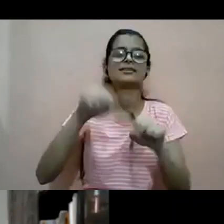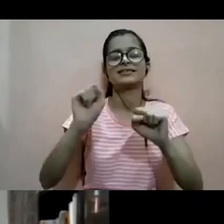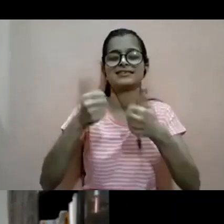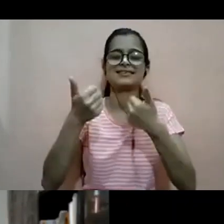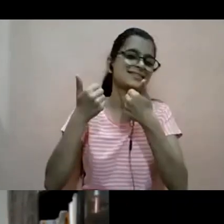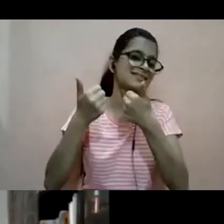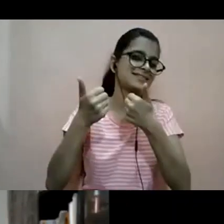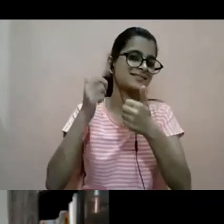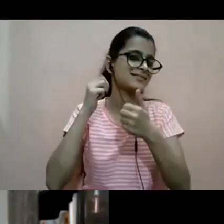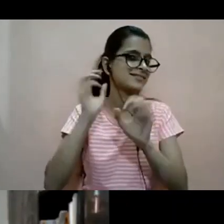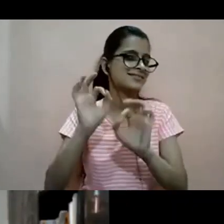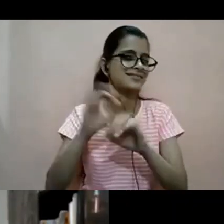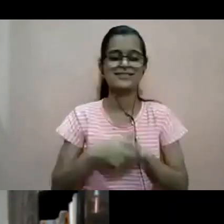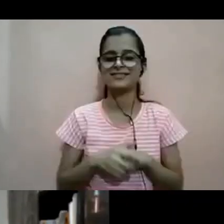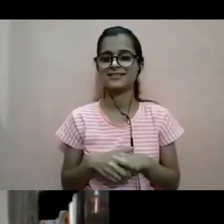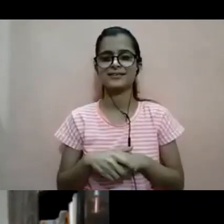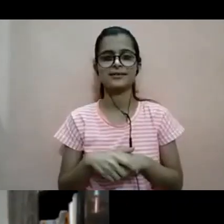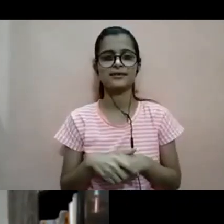from you. Yeah.